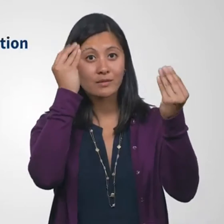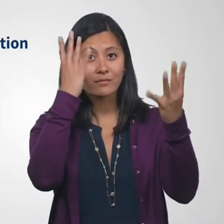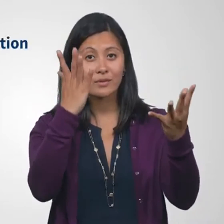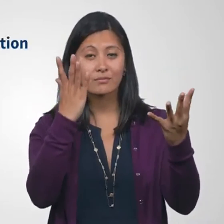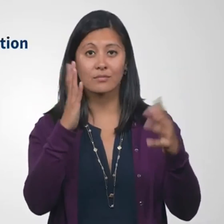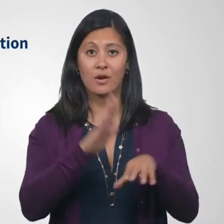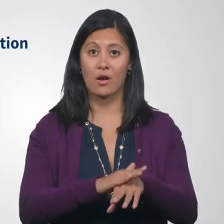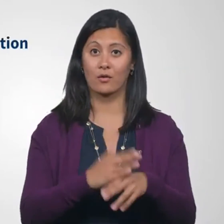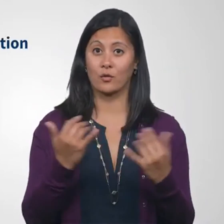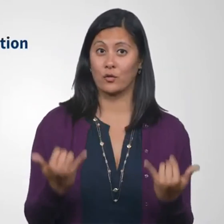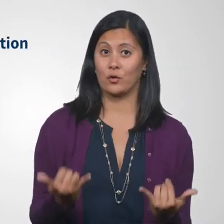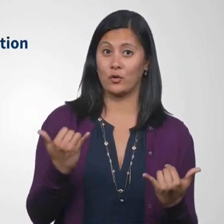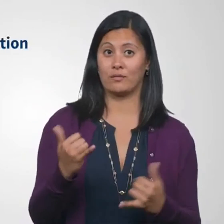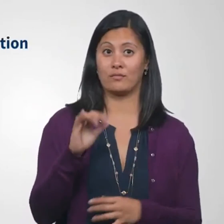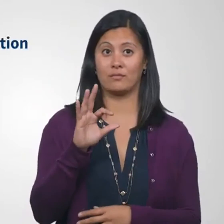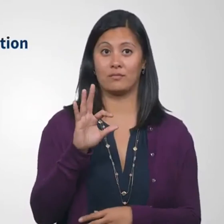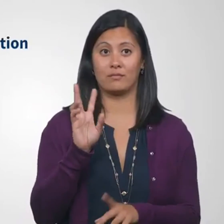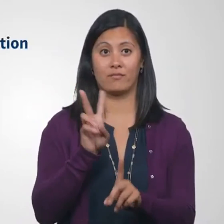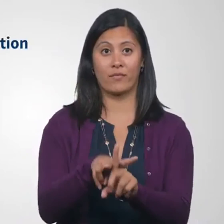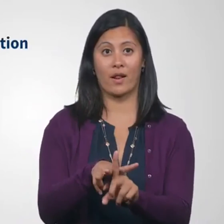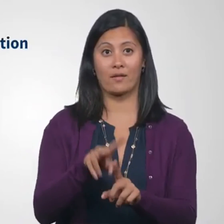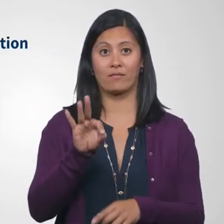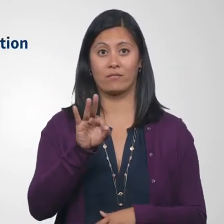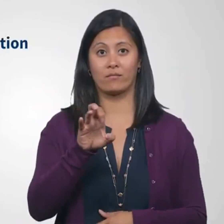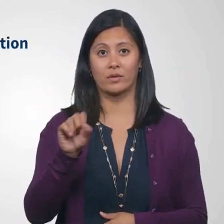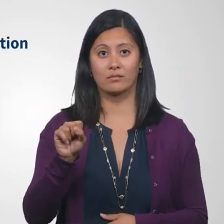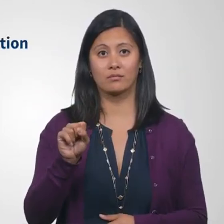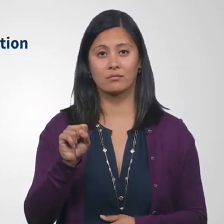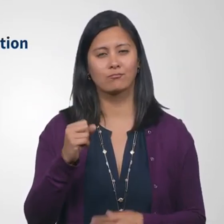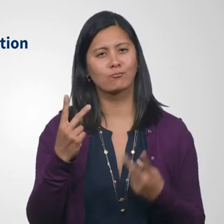To find information on current filing fees, please visit the